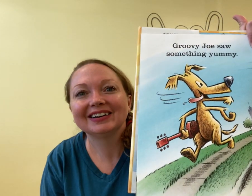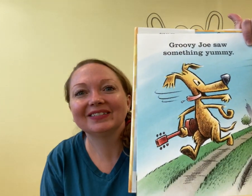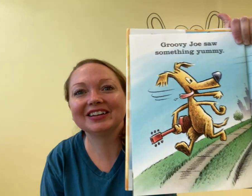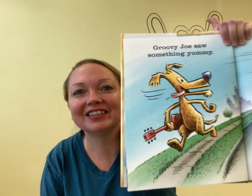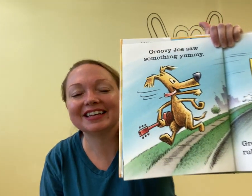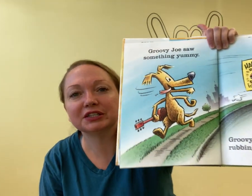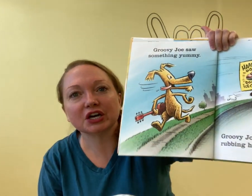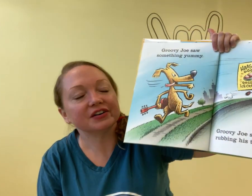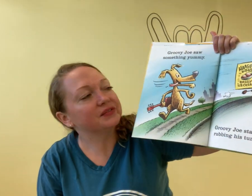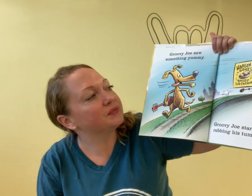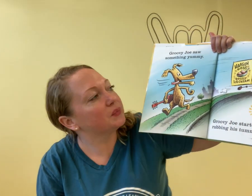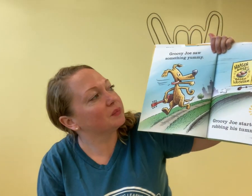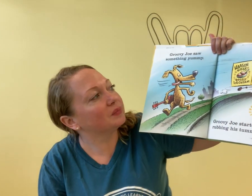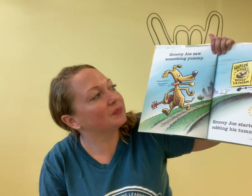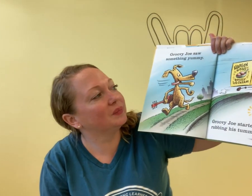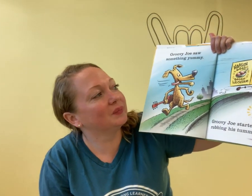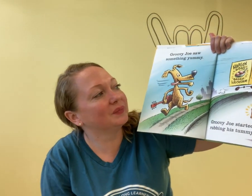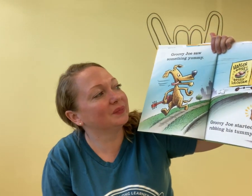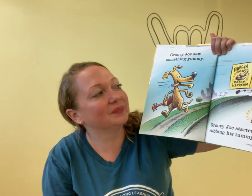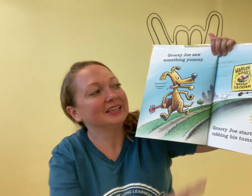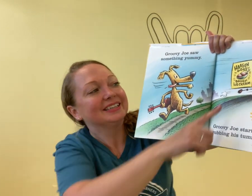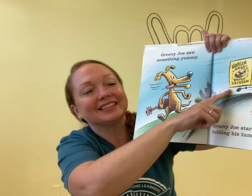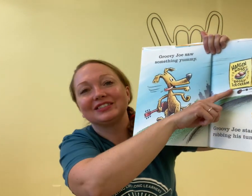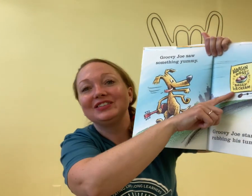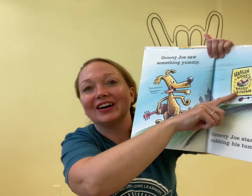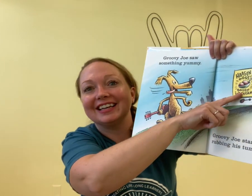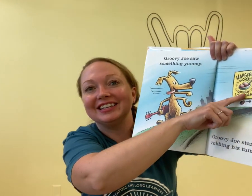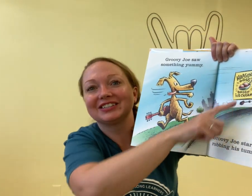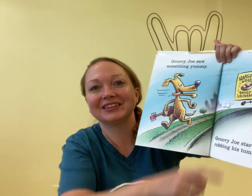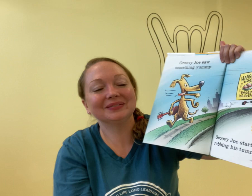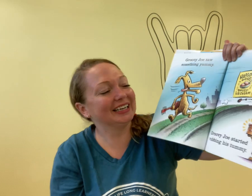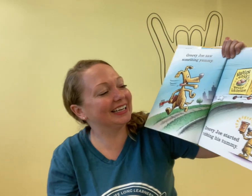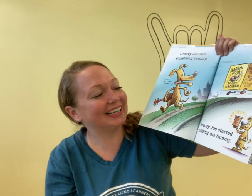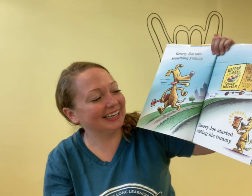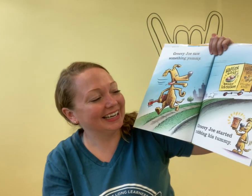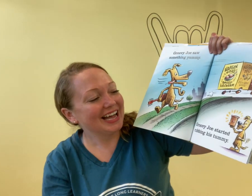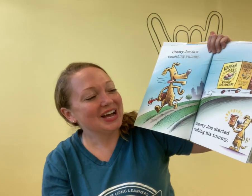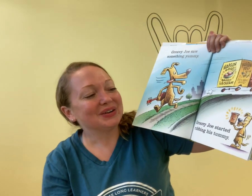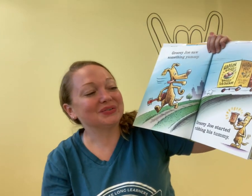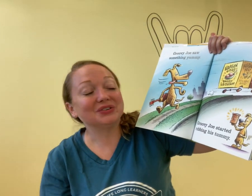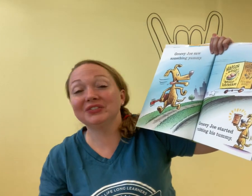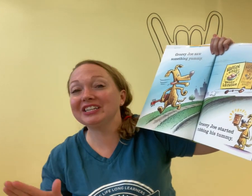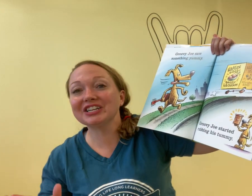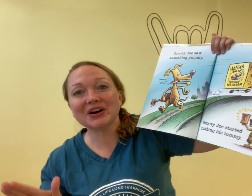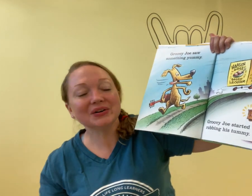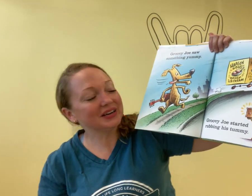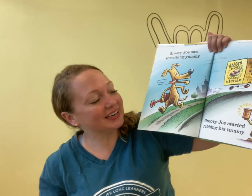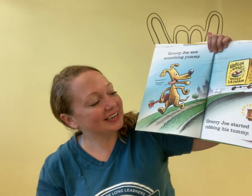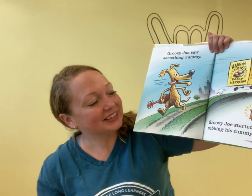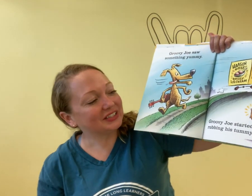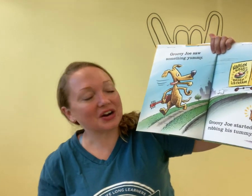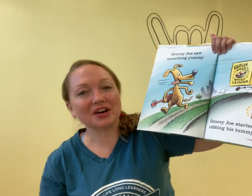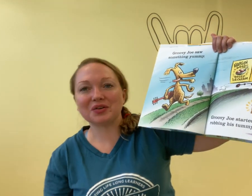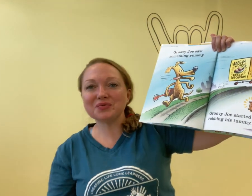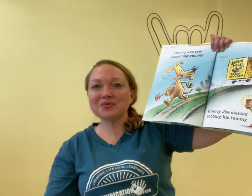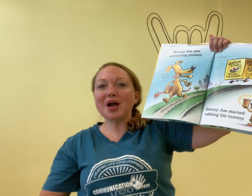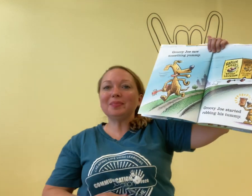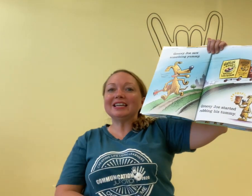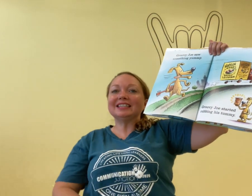do you think he saw? It says doggy ice cream. Groovy Joe started rubbing his